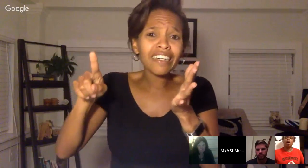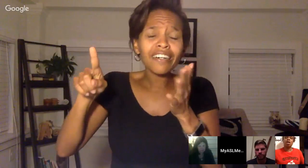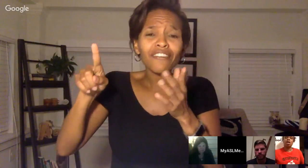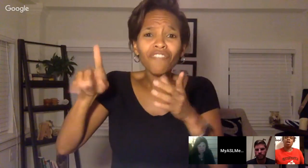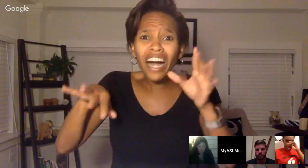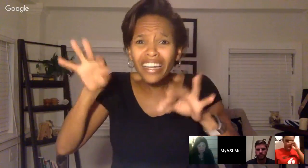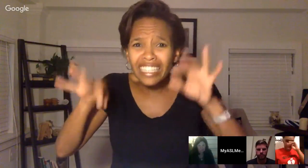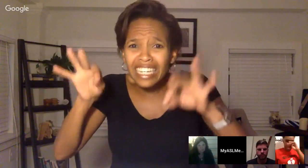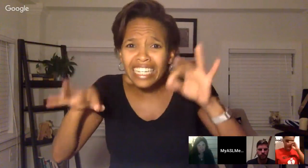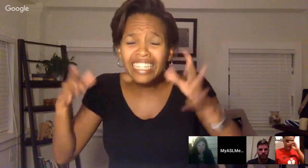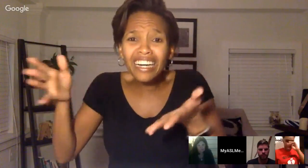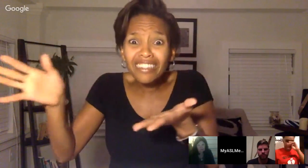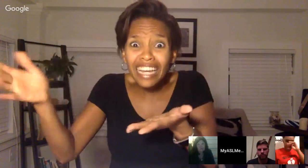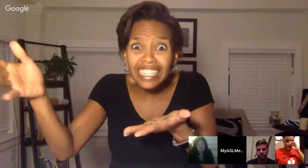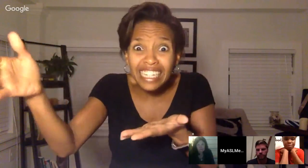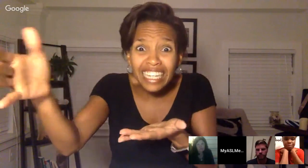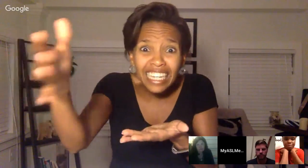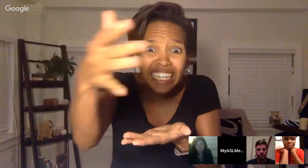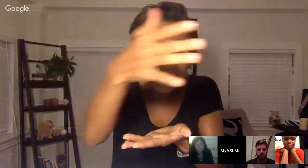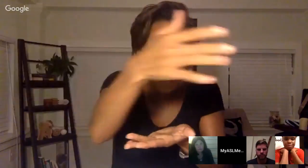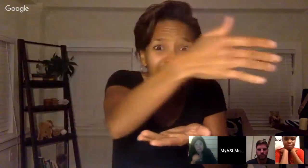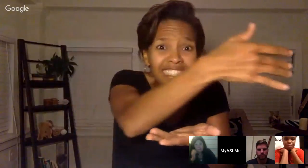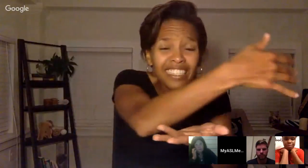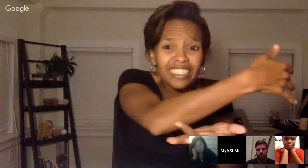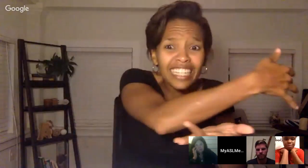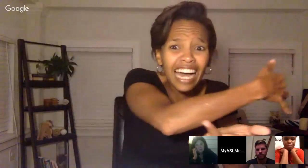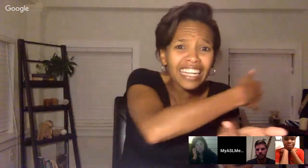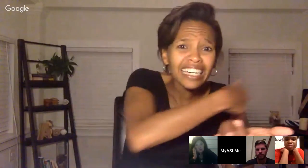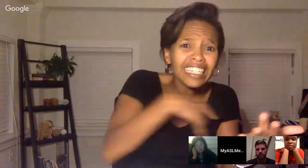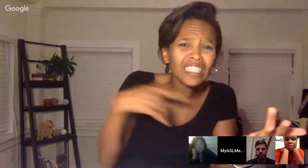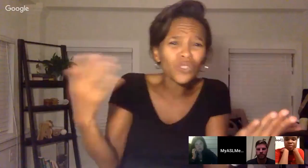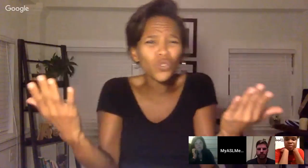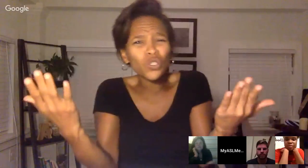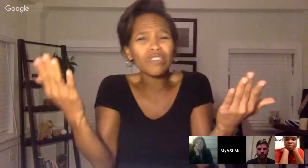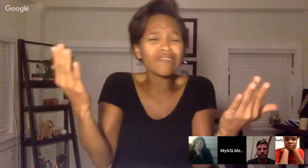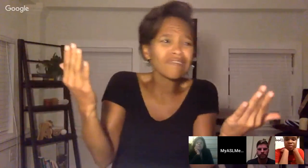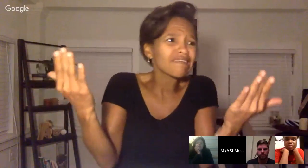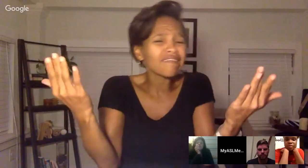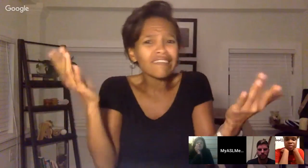researching, finding, collecting data.